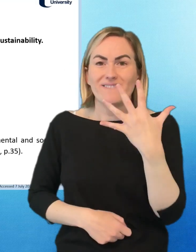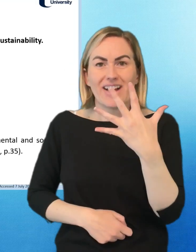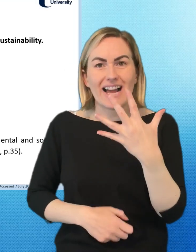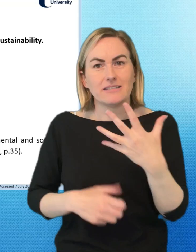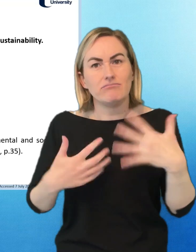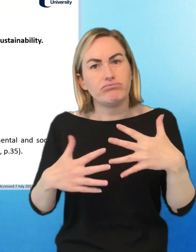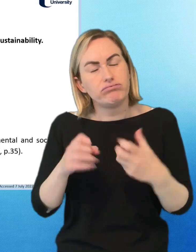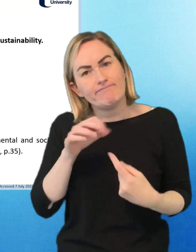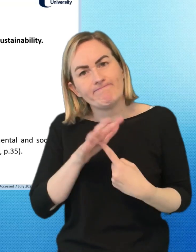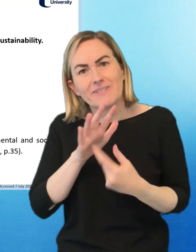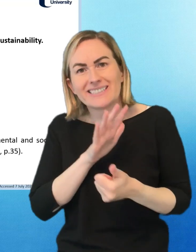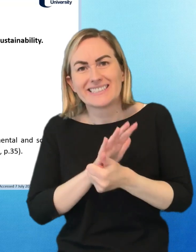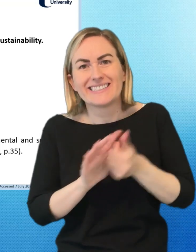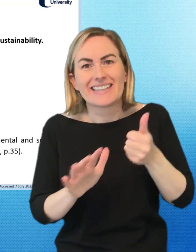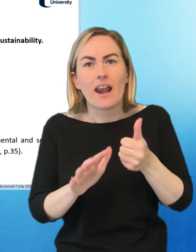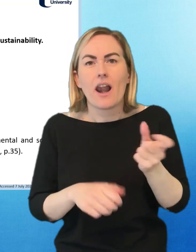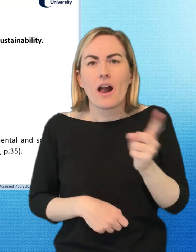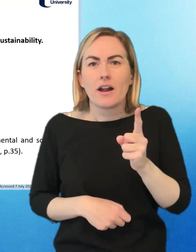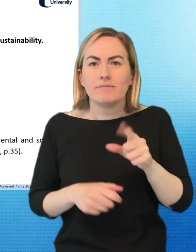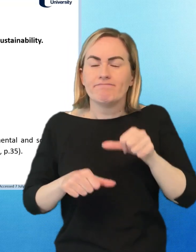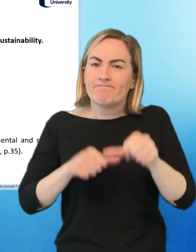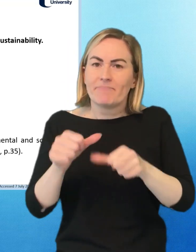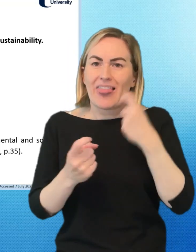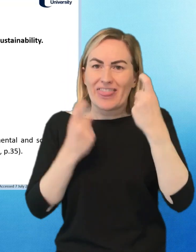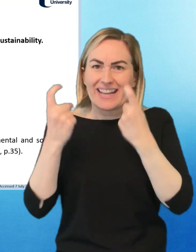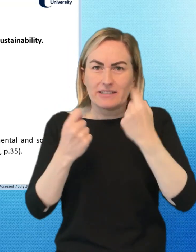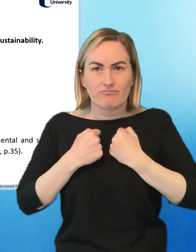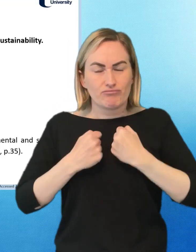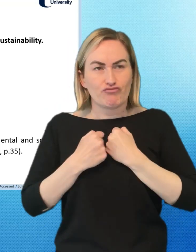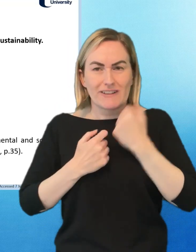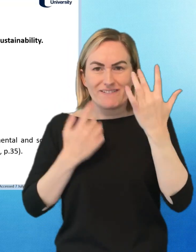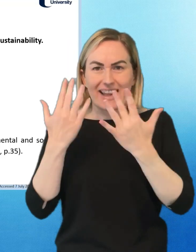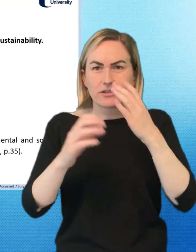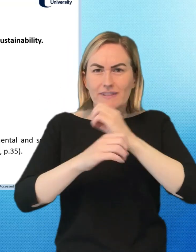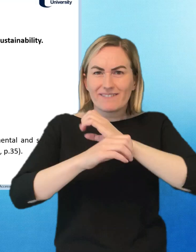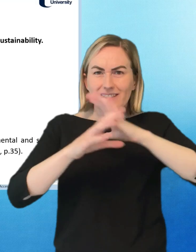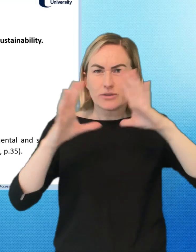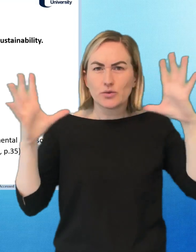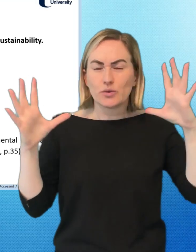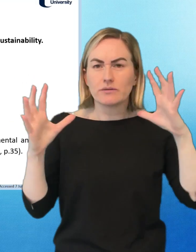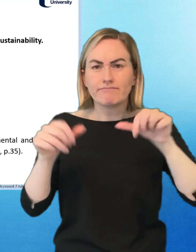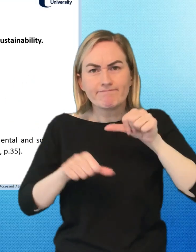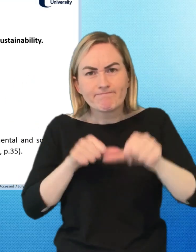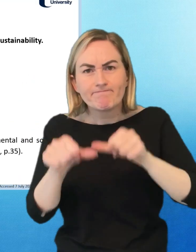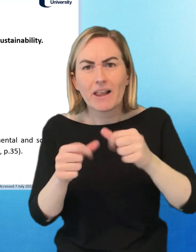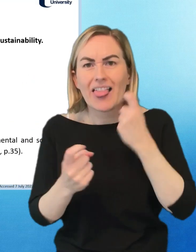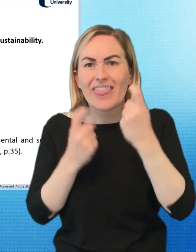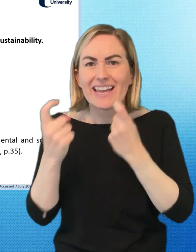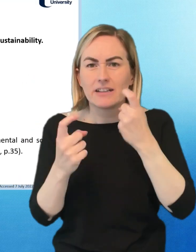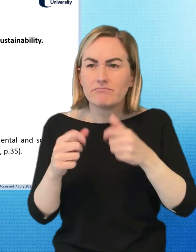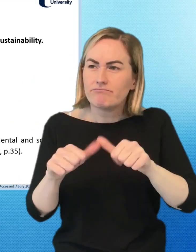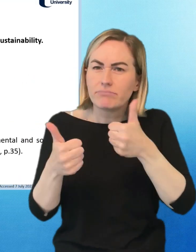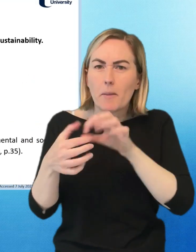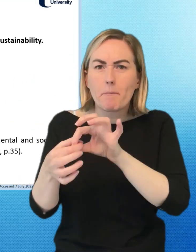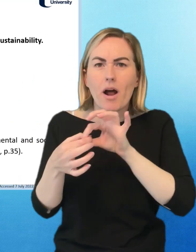to achieve this aim, including critical thinking and reflection, envisioning, systemic thinking, building